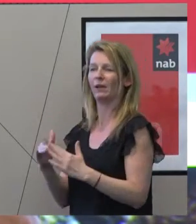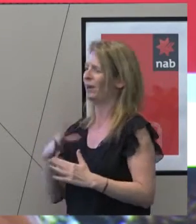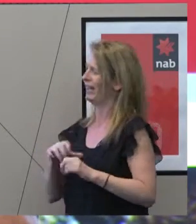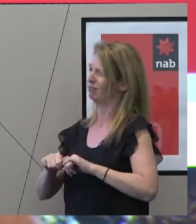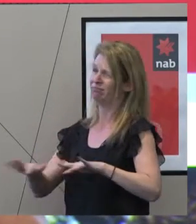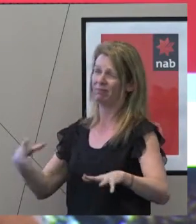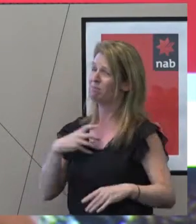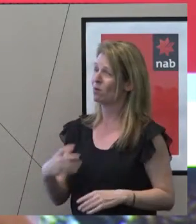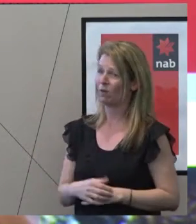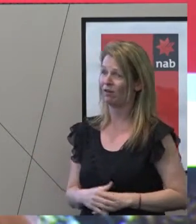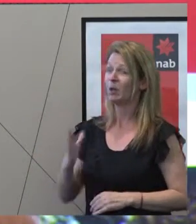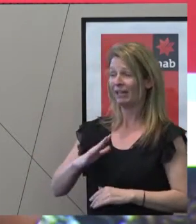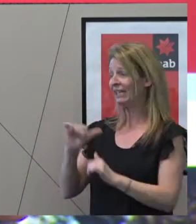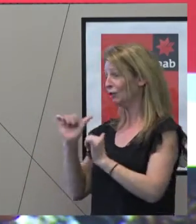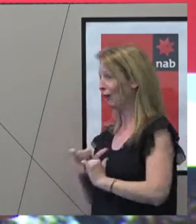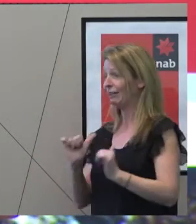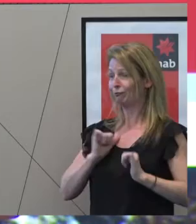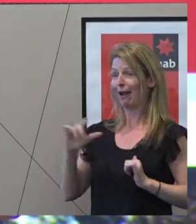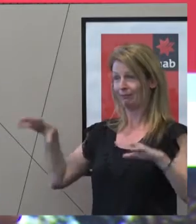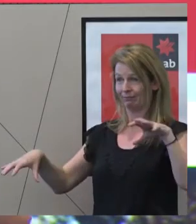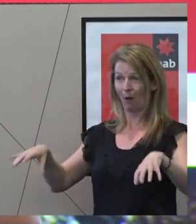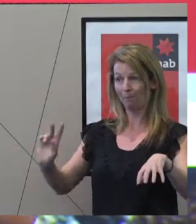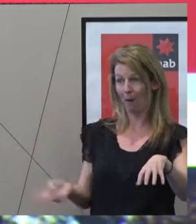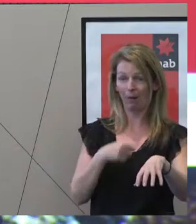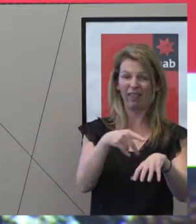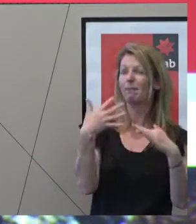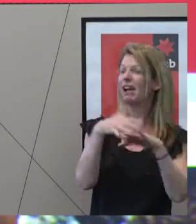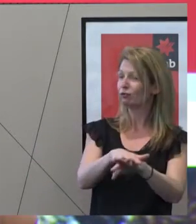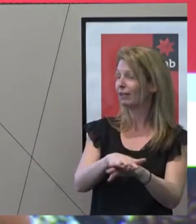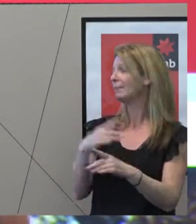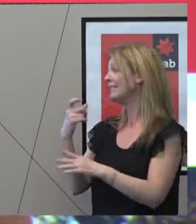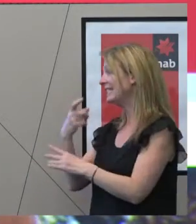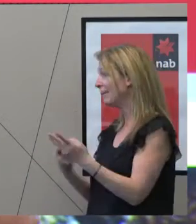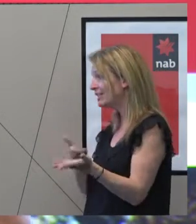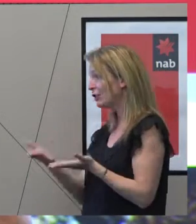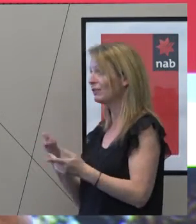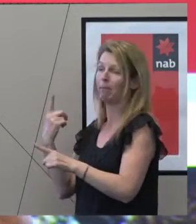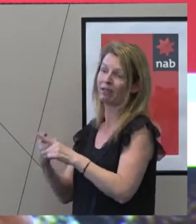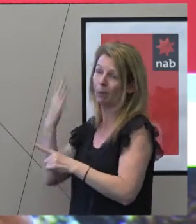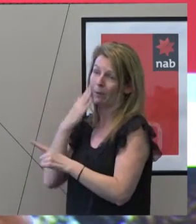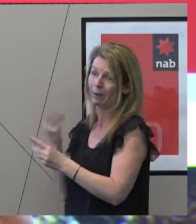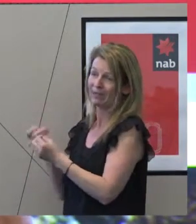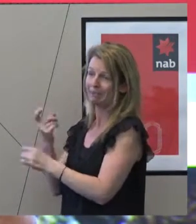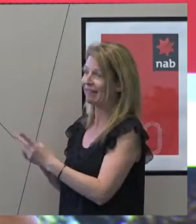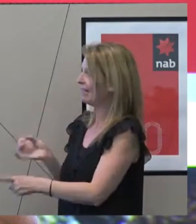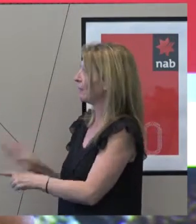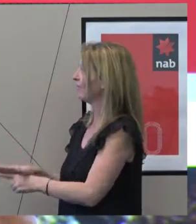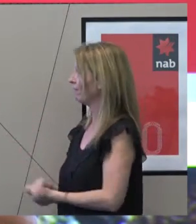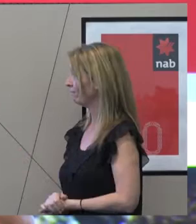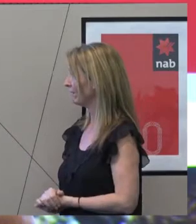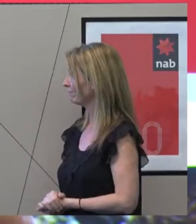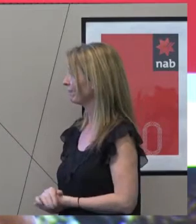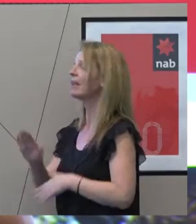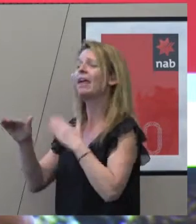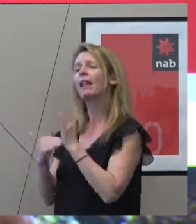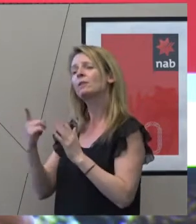happen. So we need training on both sides, the mainstream services, disability services, and women with disabilities themselves. The last thing I